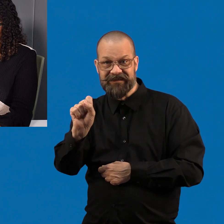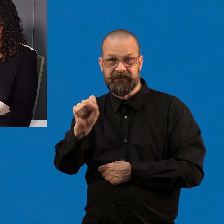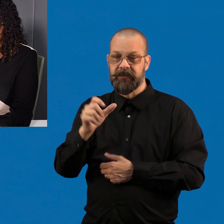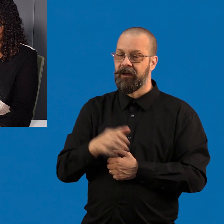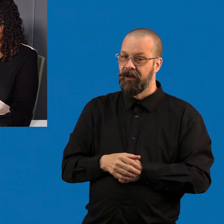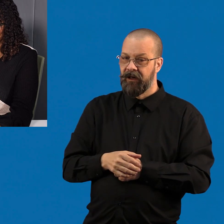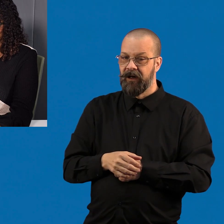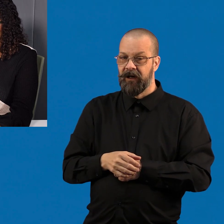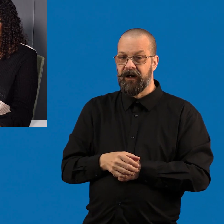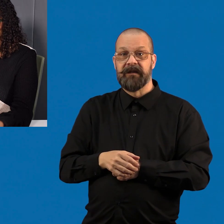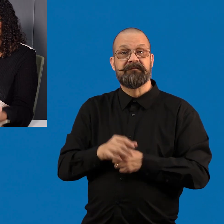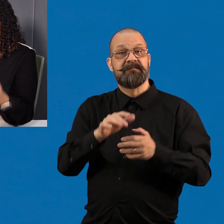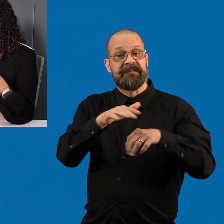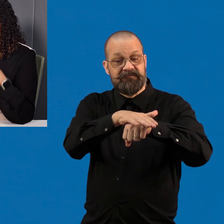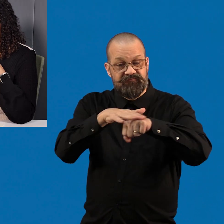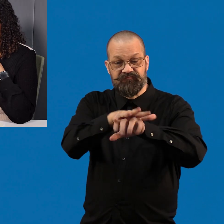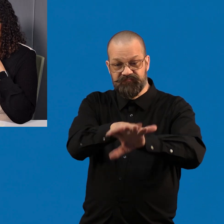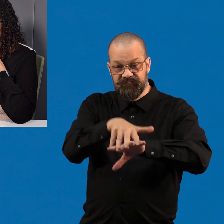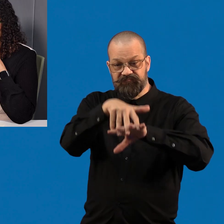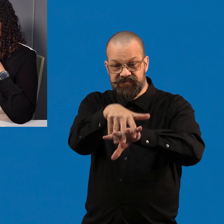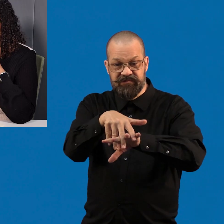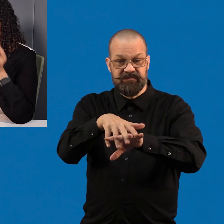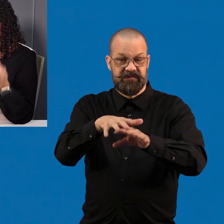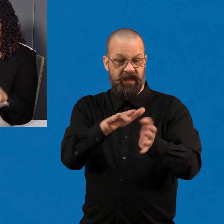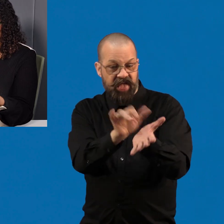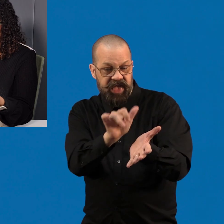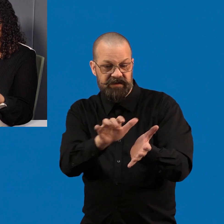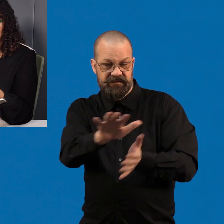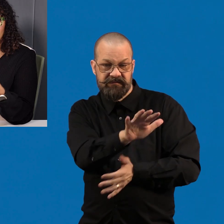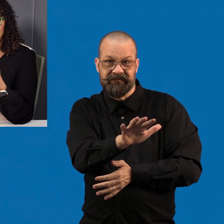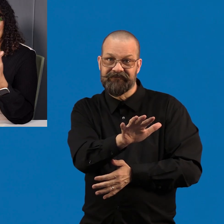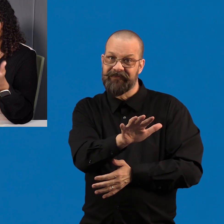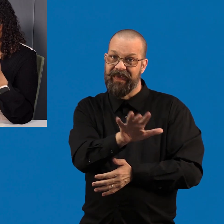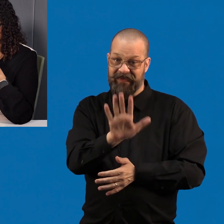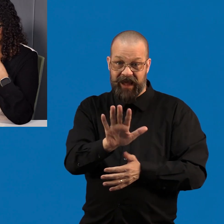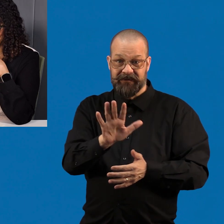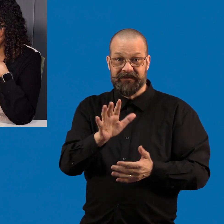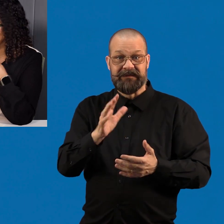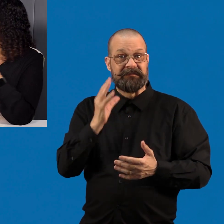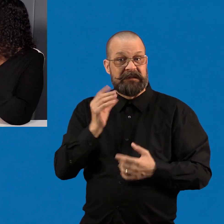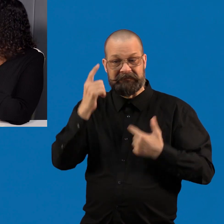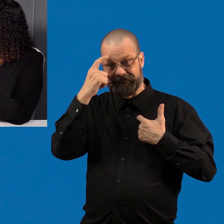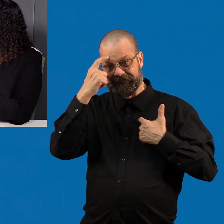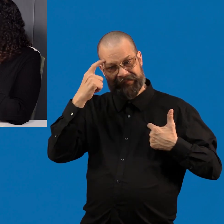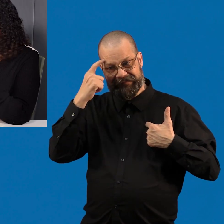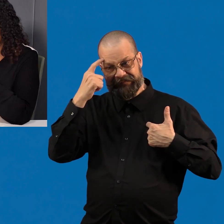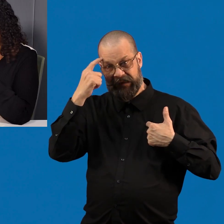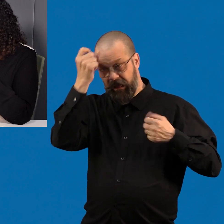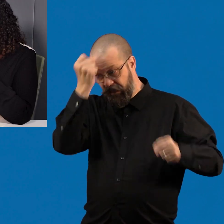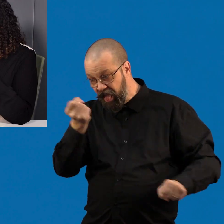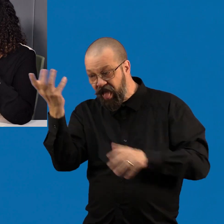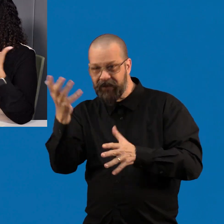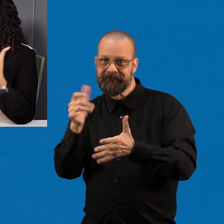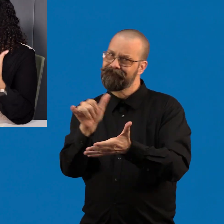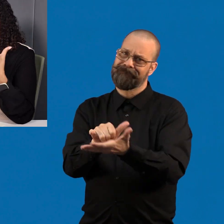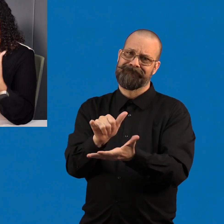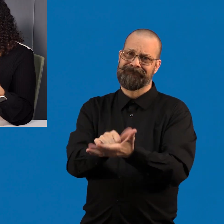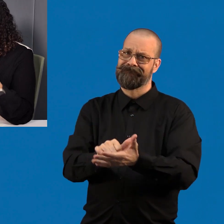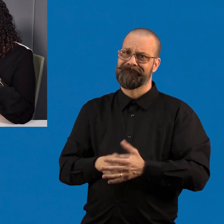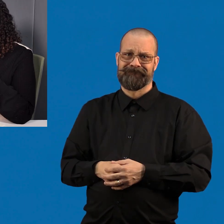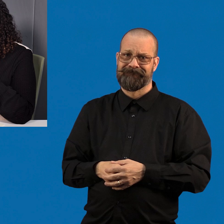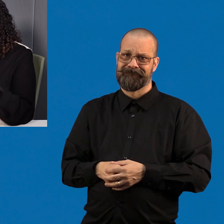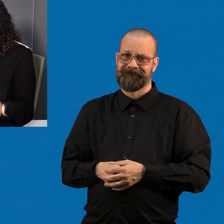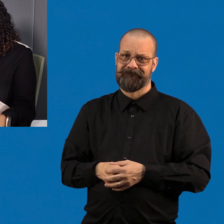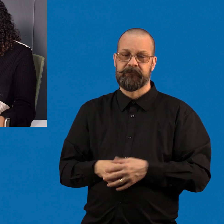disappear. Yes, and that connects to communication and cultural awareness, language access,